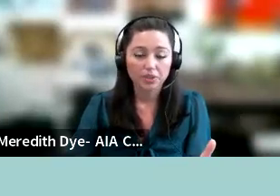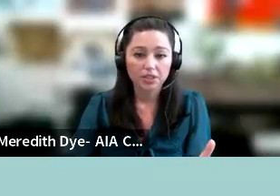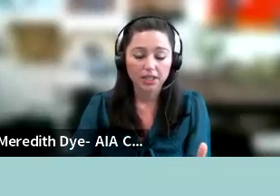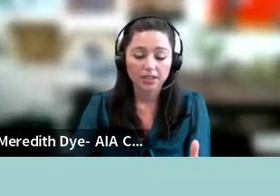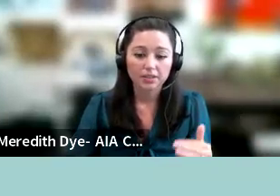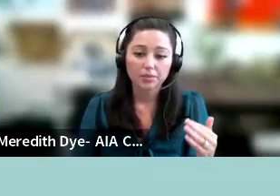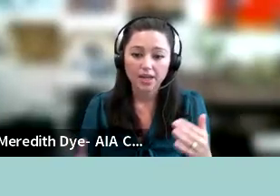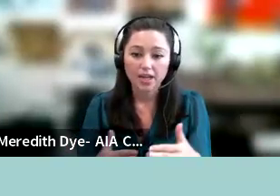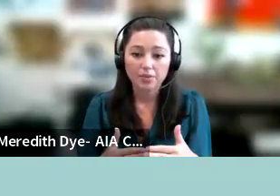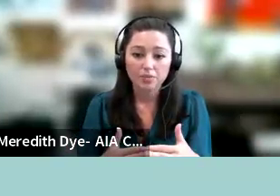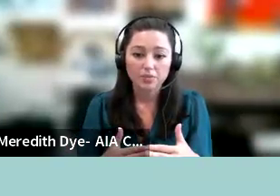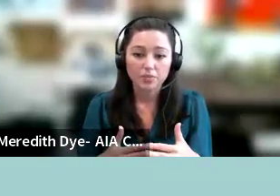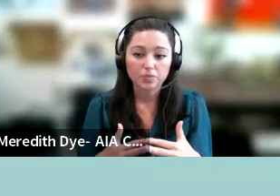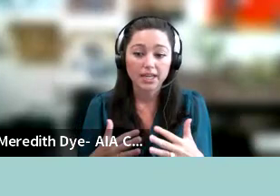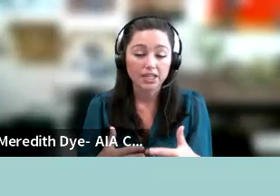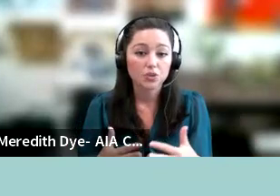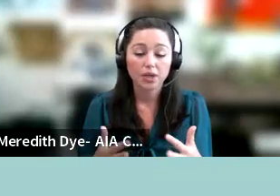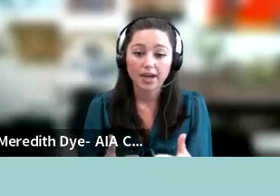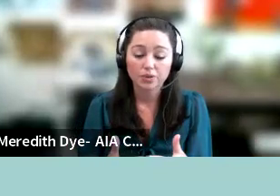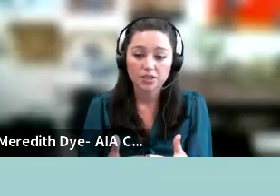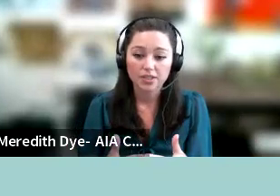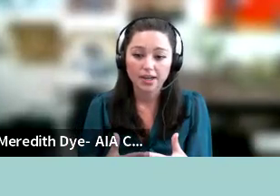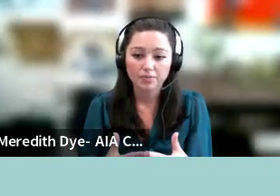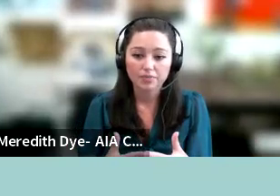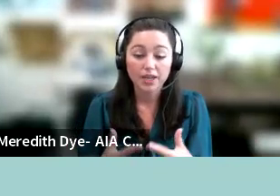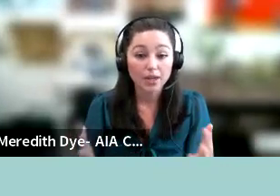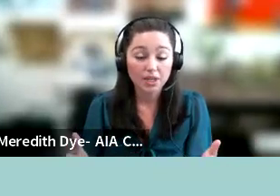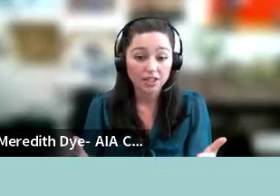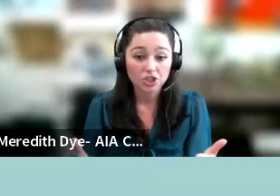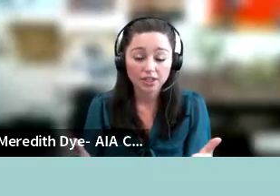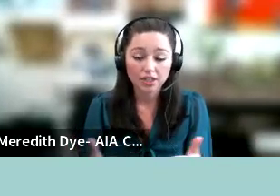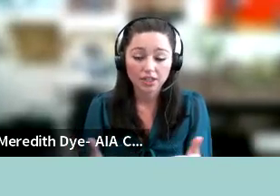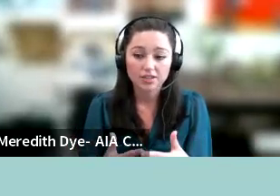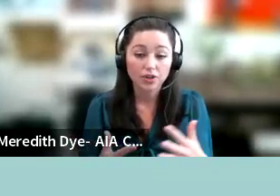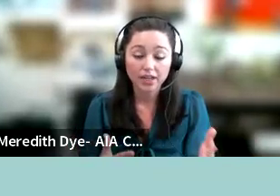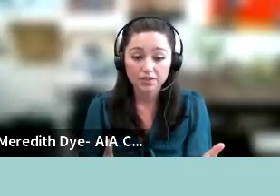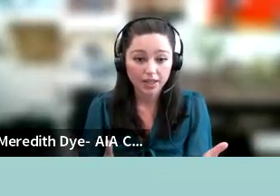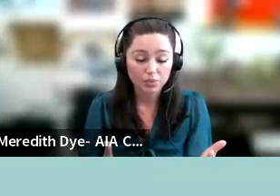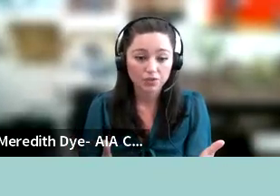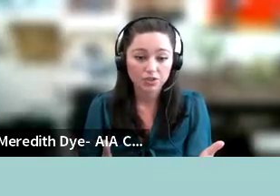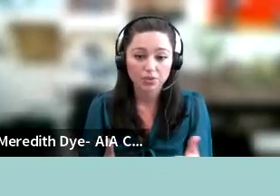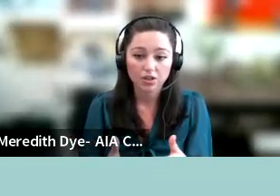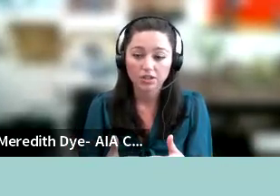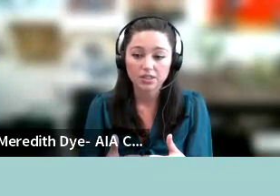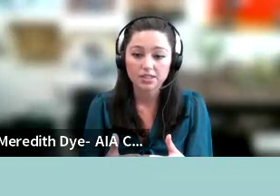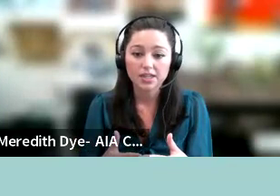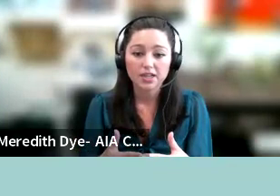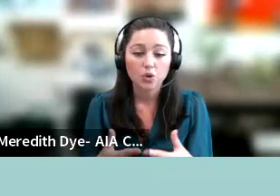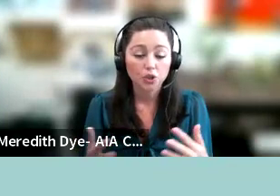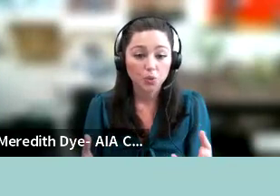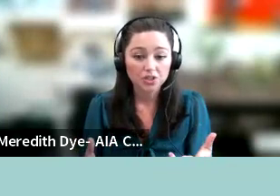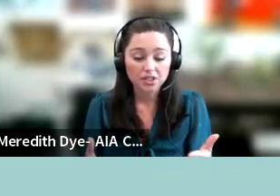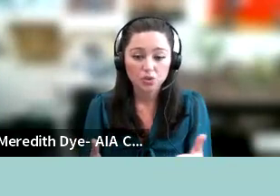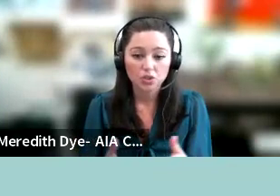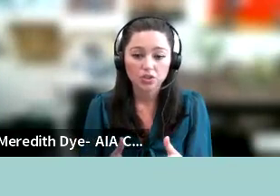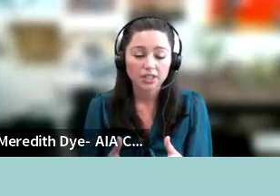everybody's availability, and I take into account, like when I'm making agendas, the drive times for some of the artists